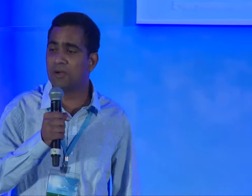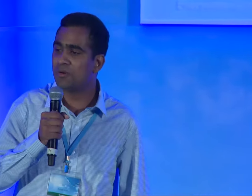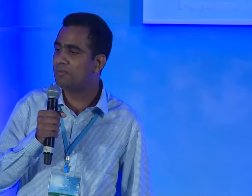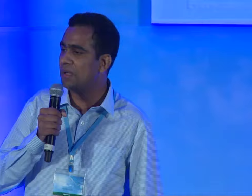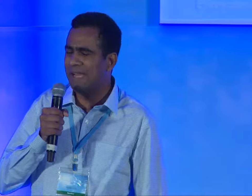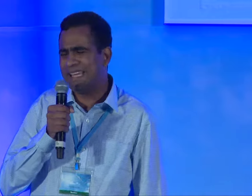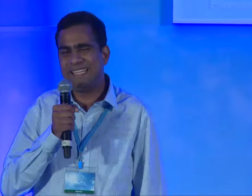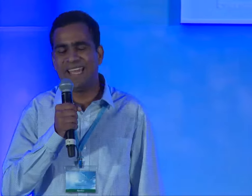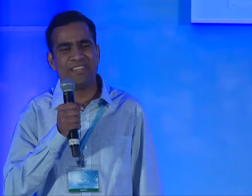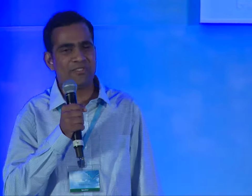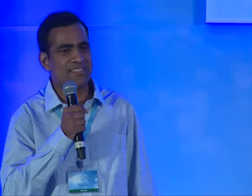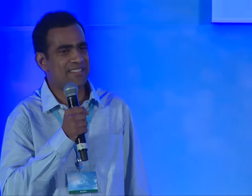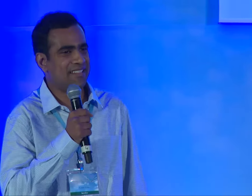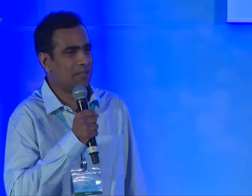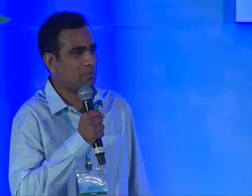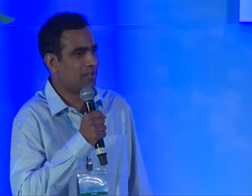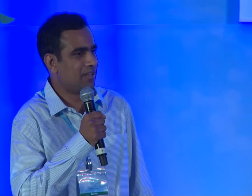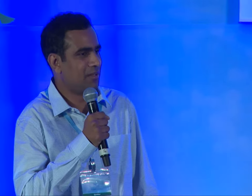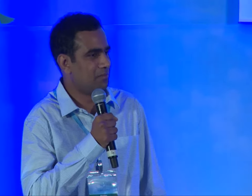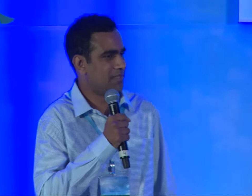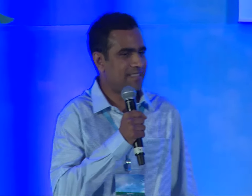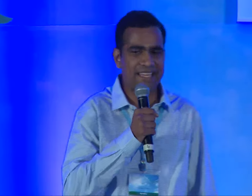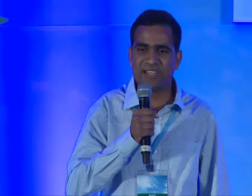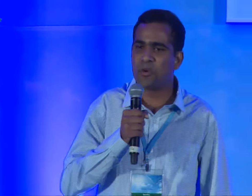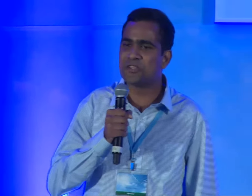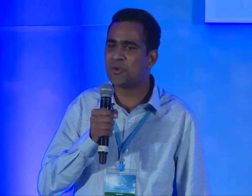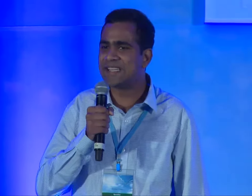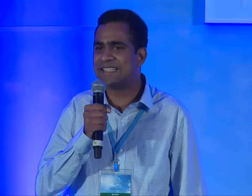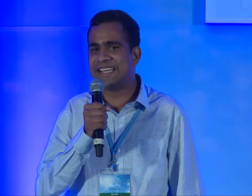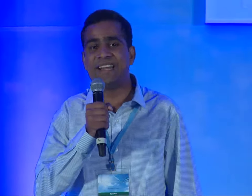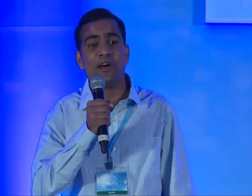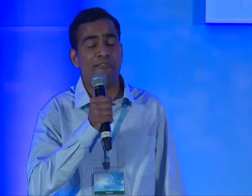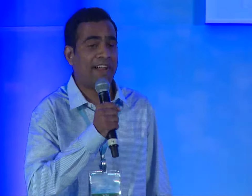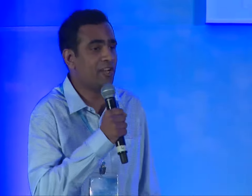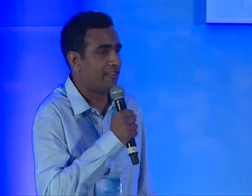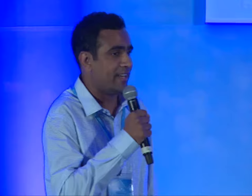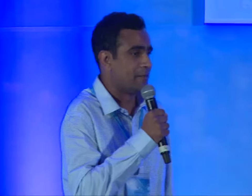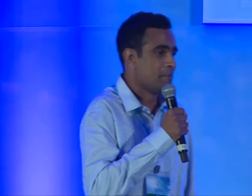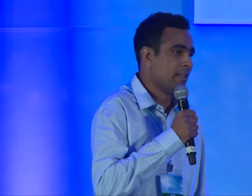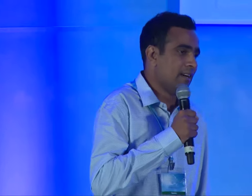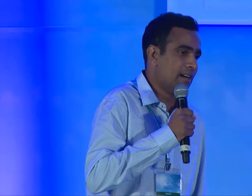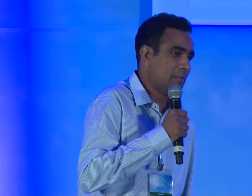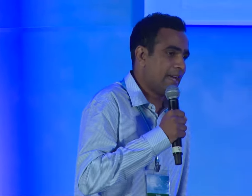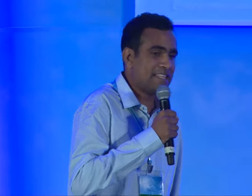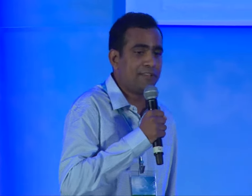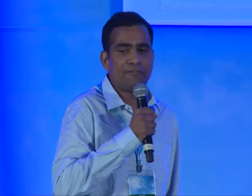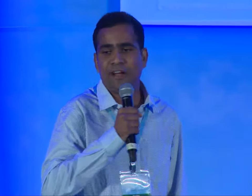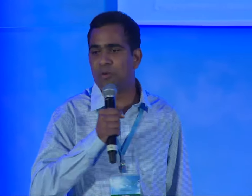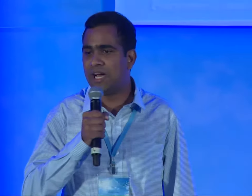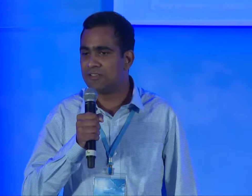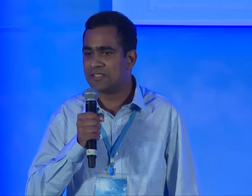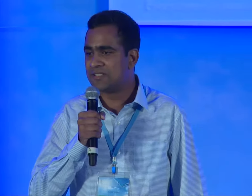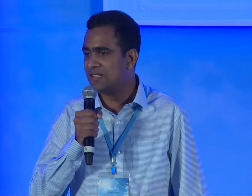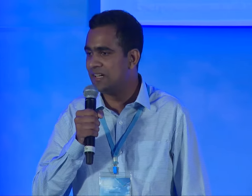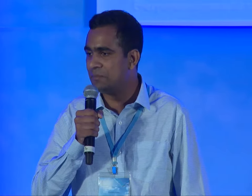talked about, at the end, there was this thing in the voiceover that said, find your fight. I guess we've